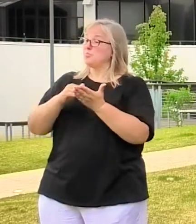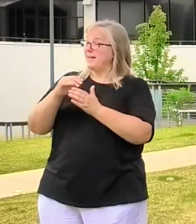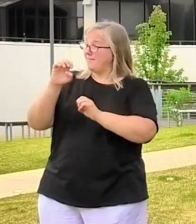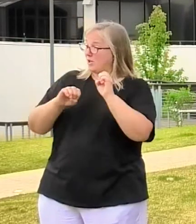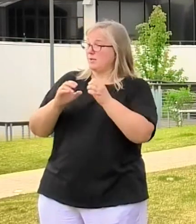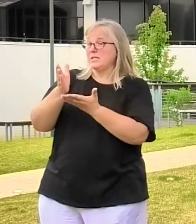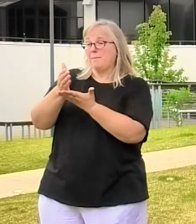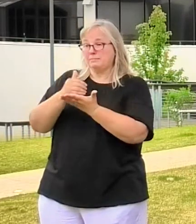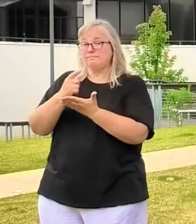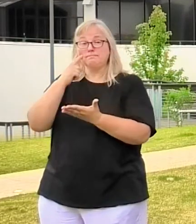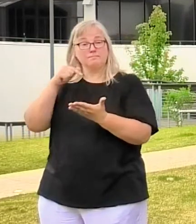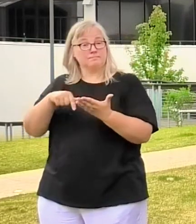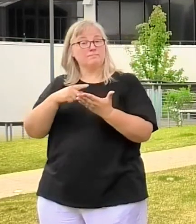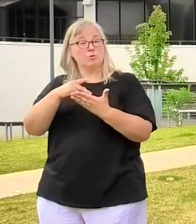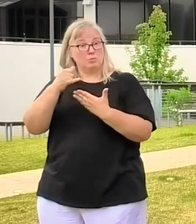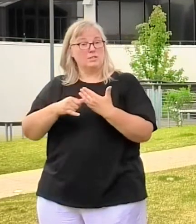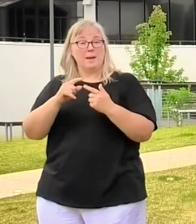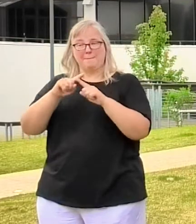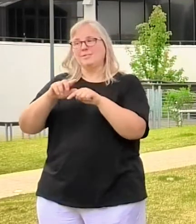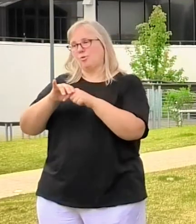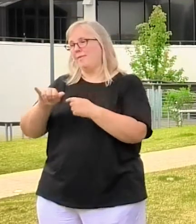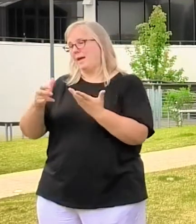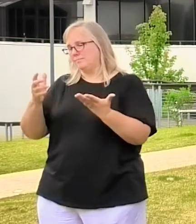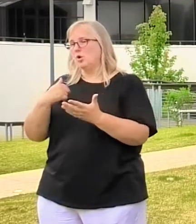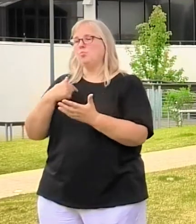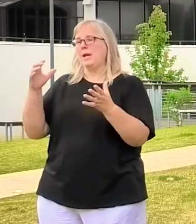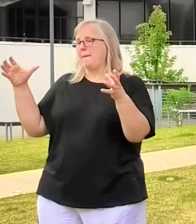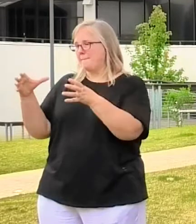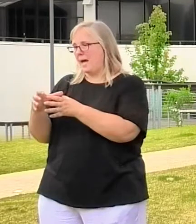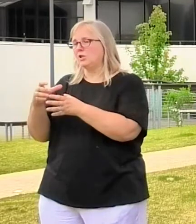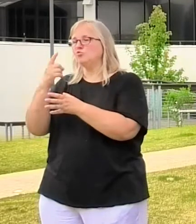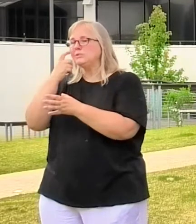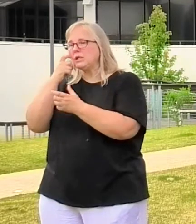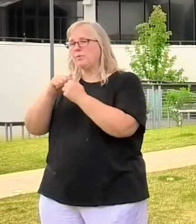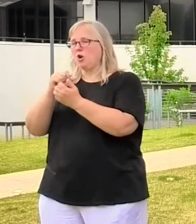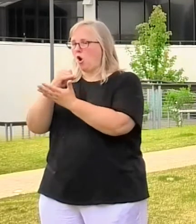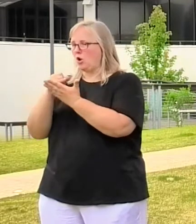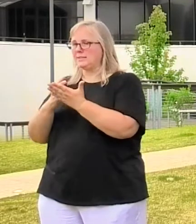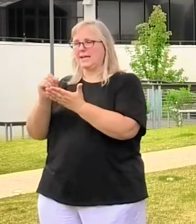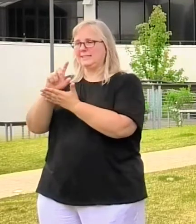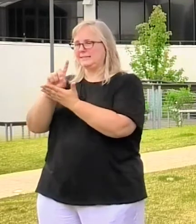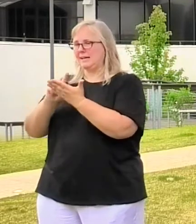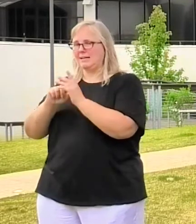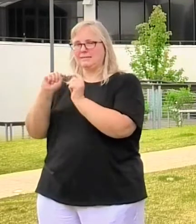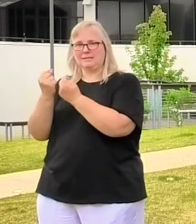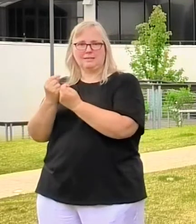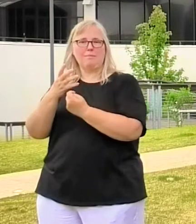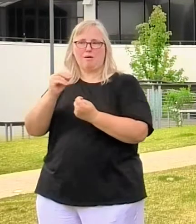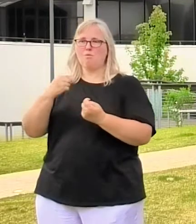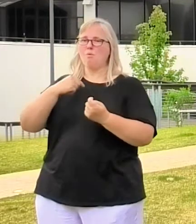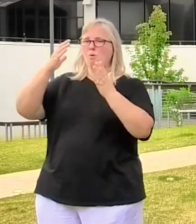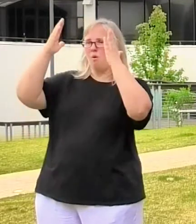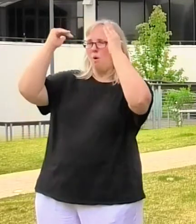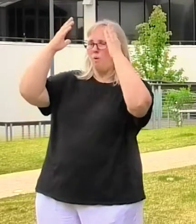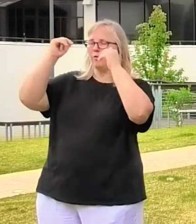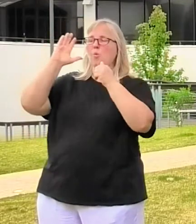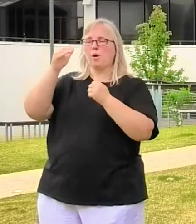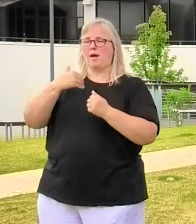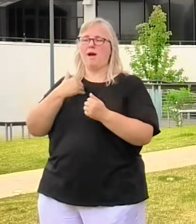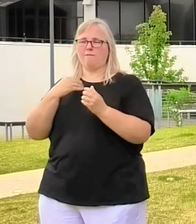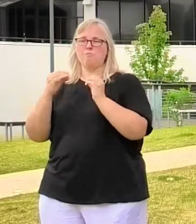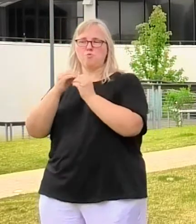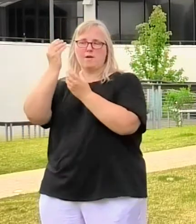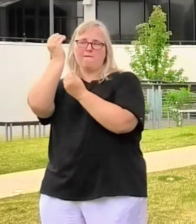project. You know, based on that, we met recently with the artist and design team, and we hope to have some